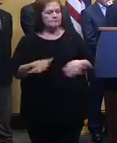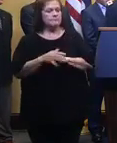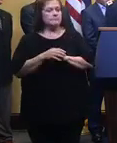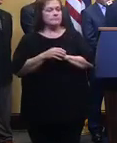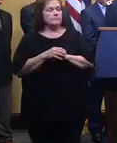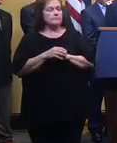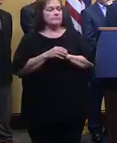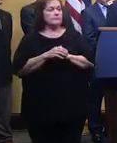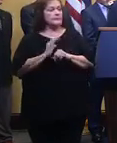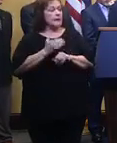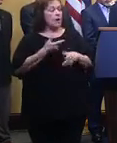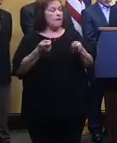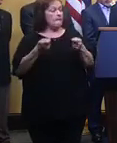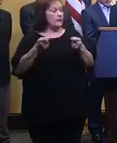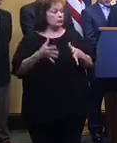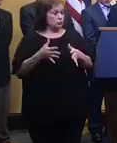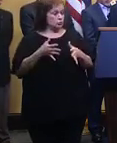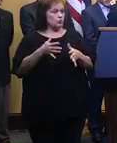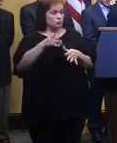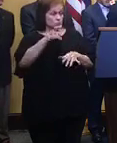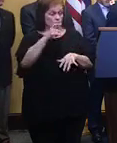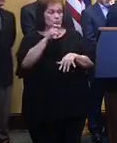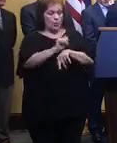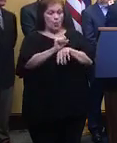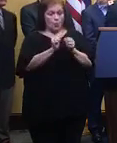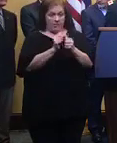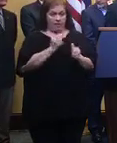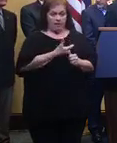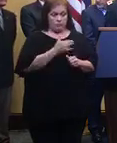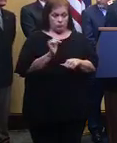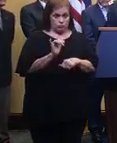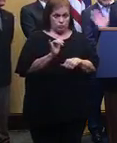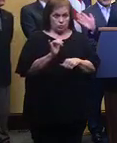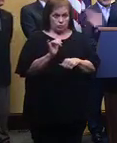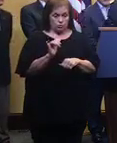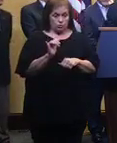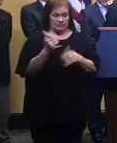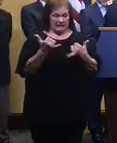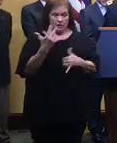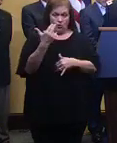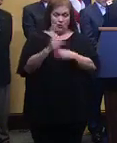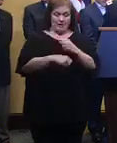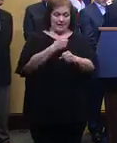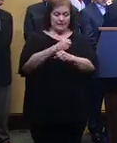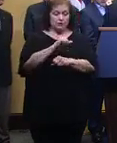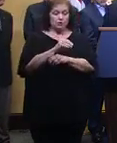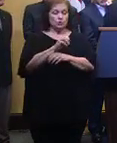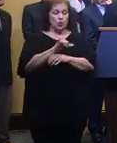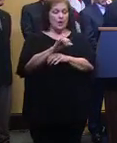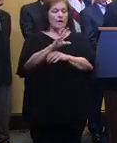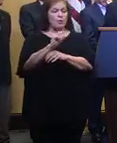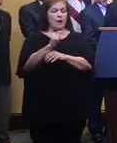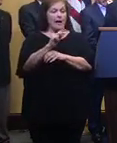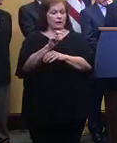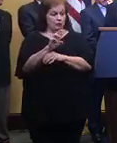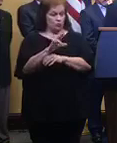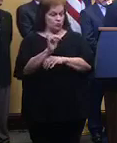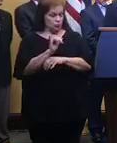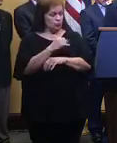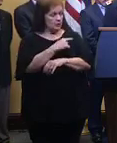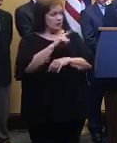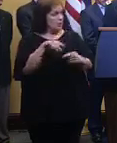project manager, who's actually worked on the SELA project here for the last 13 years, Mr. Joey Wagner, with me. So when